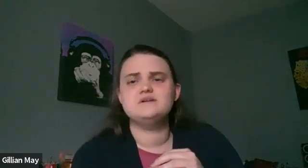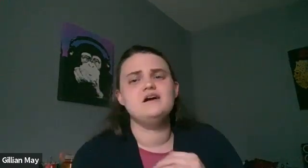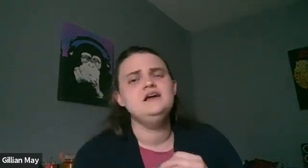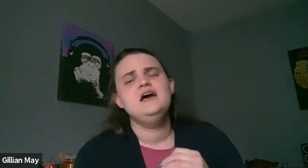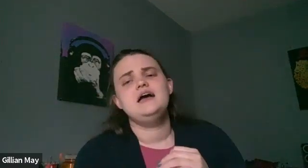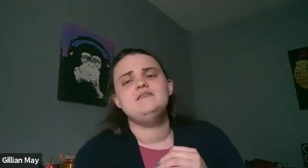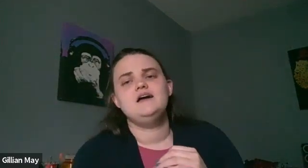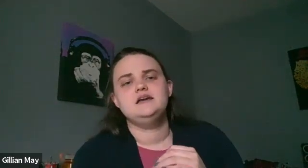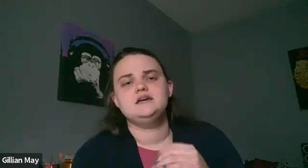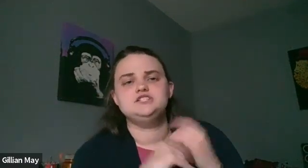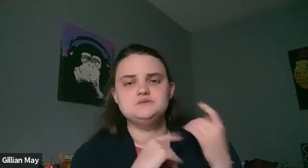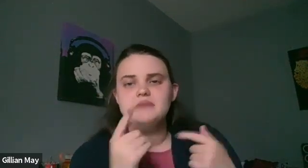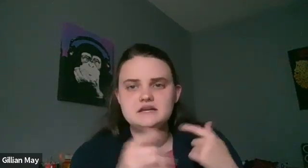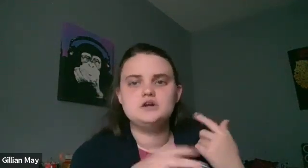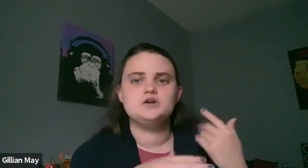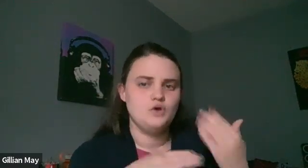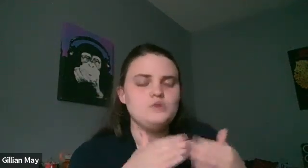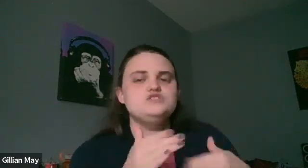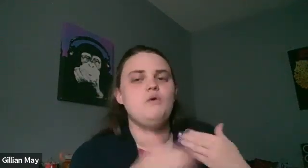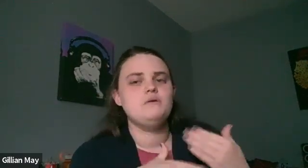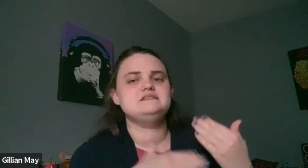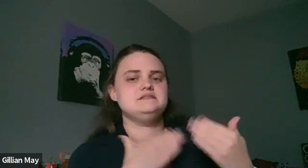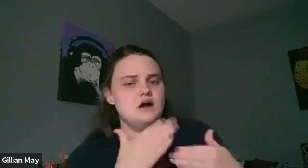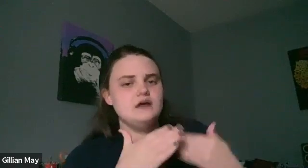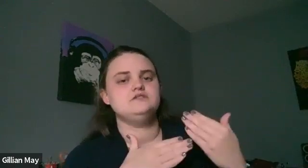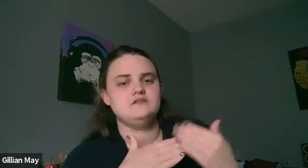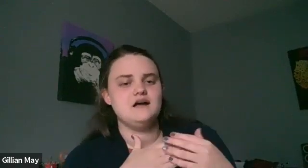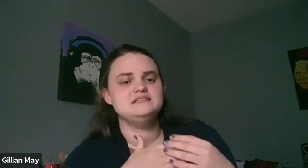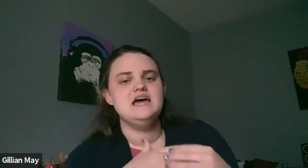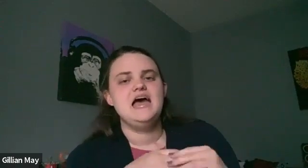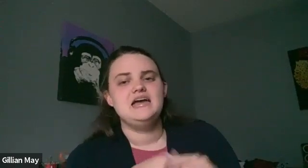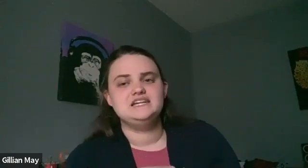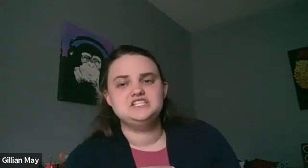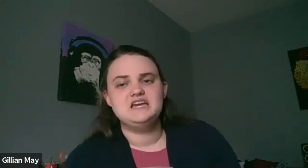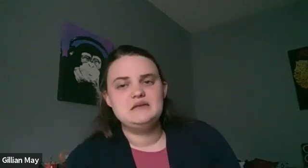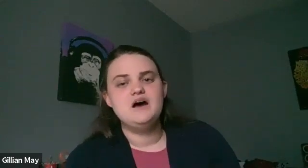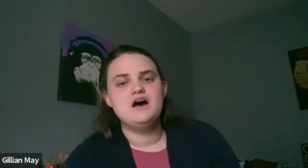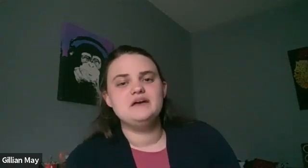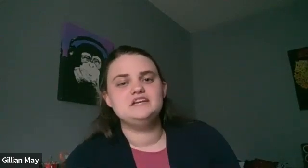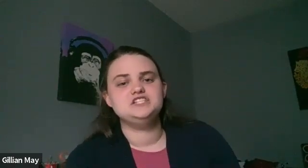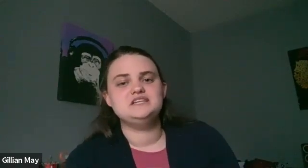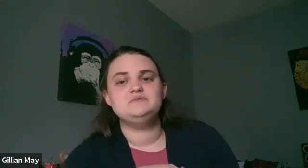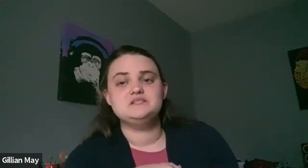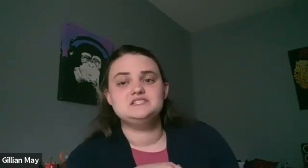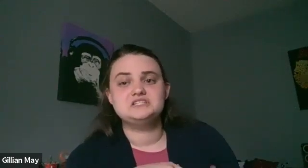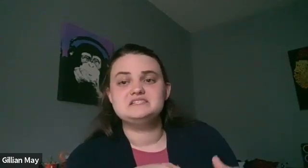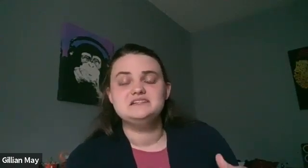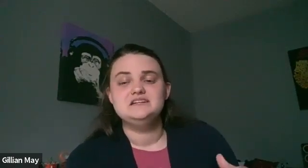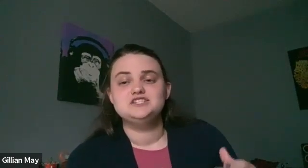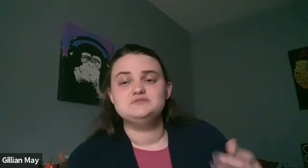going on? And she made it her goal to always sign during the class. And she came up and she was trying